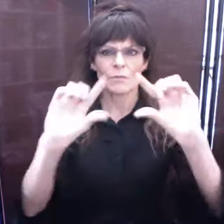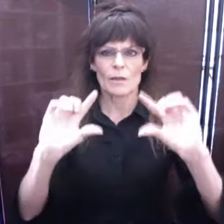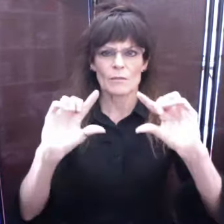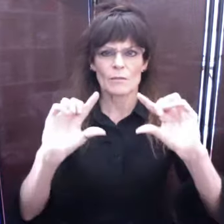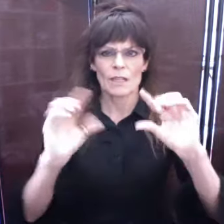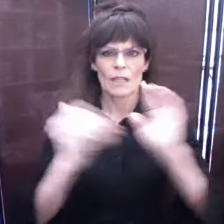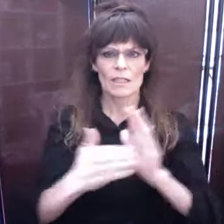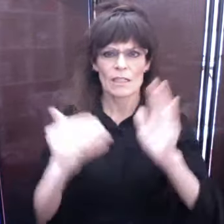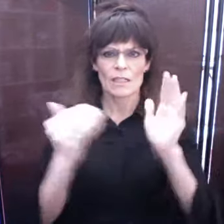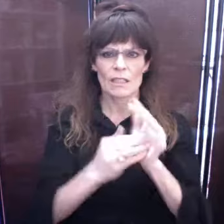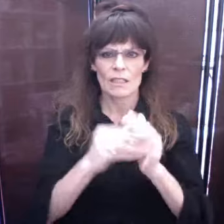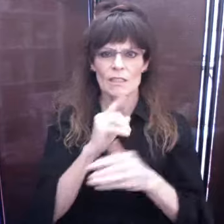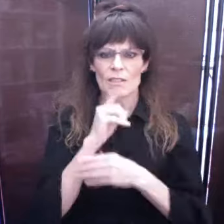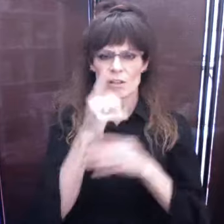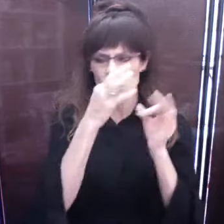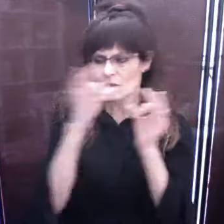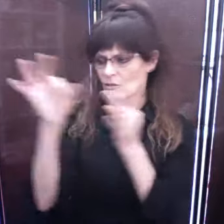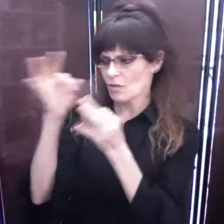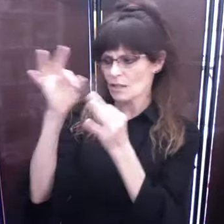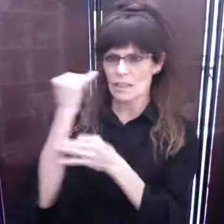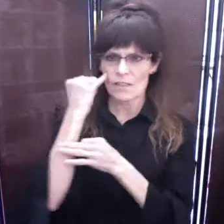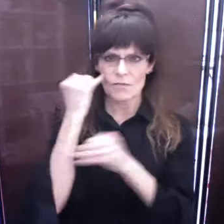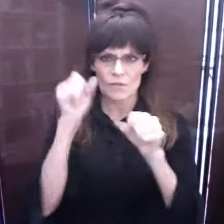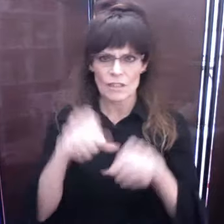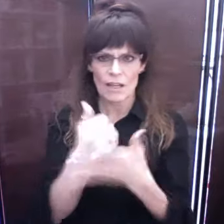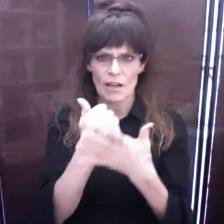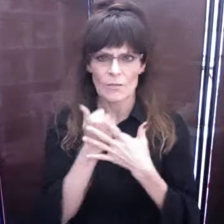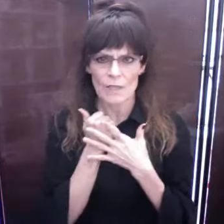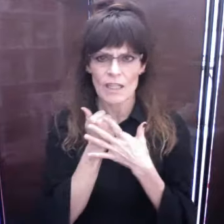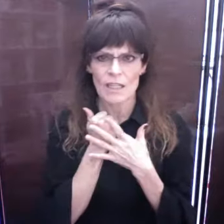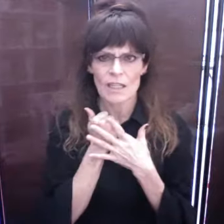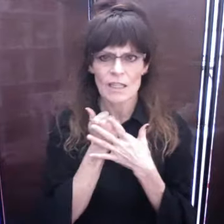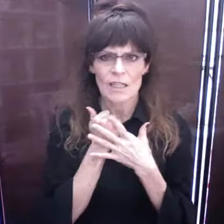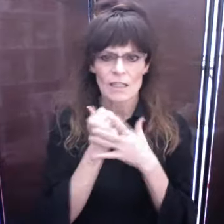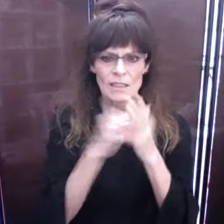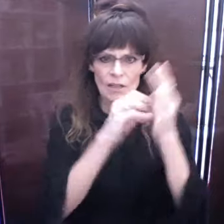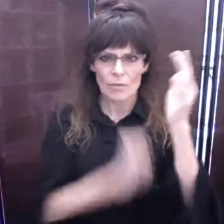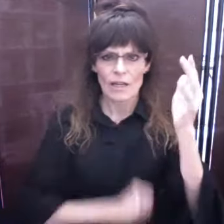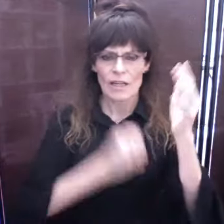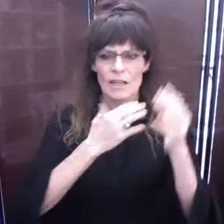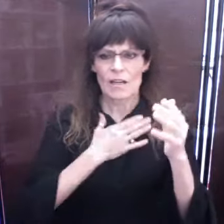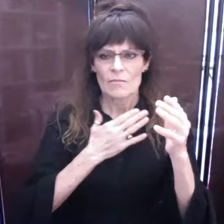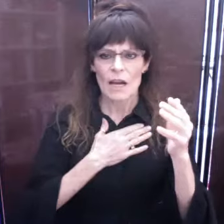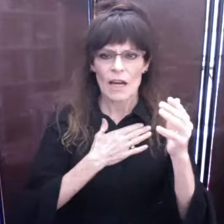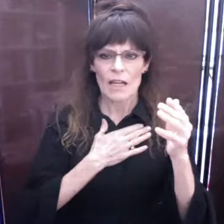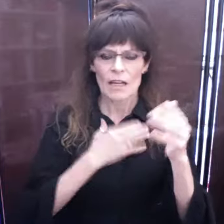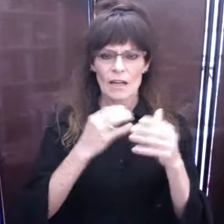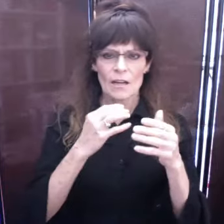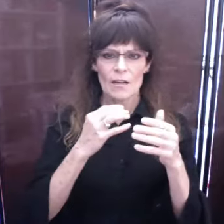it is hugely distracting. If you could make me not an administrator, that would be perfect, and it would be amazing. I'm sorry, it's just distracted